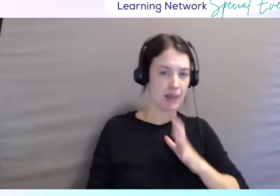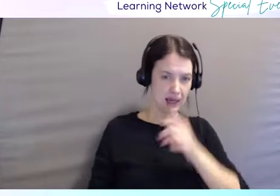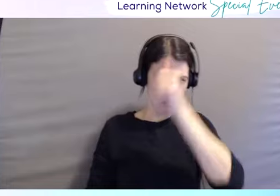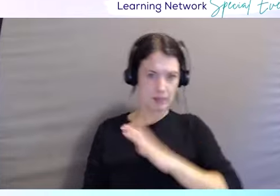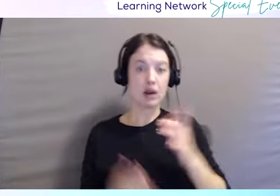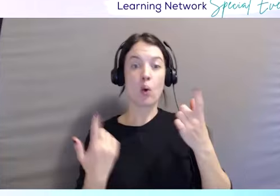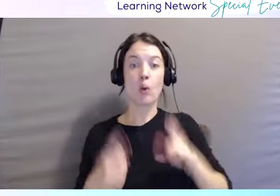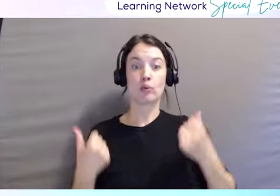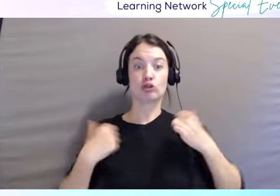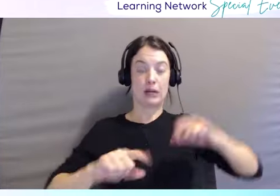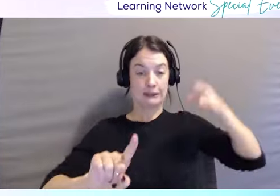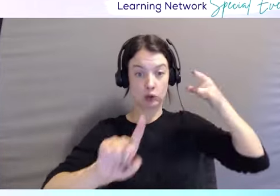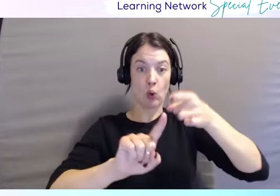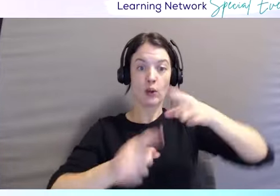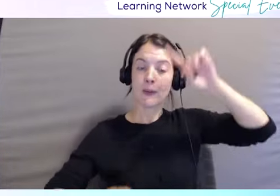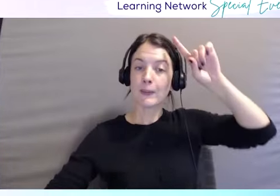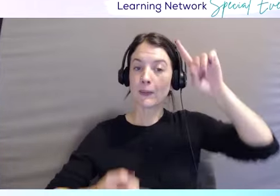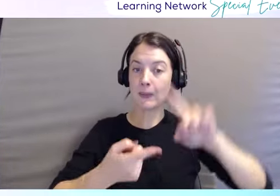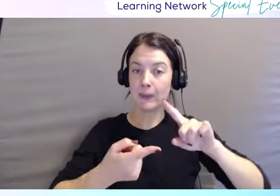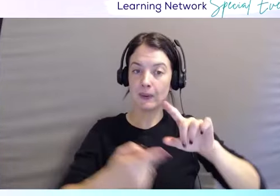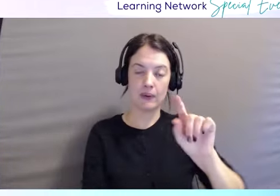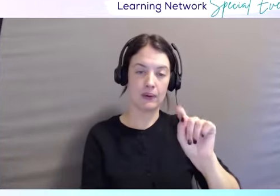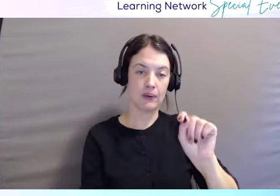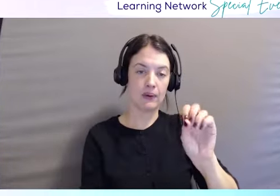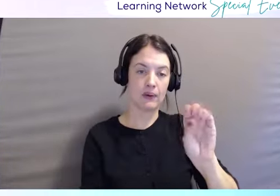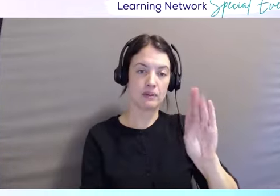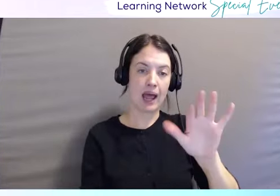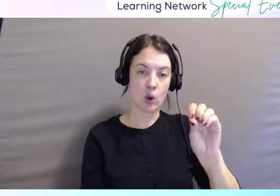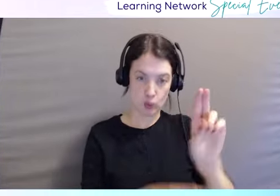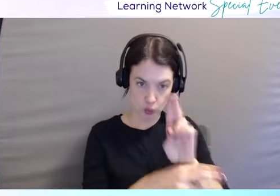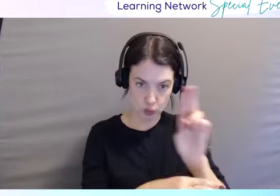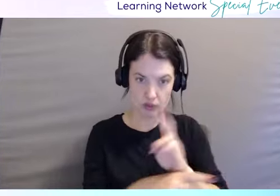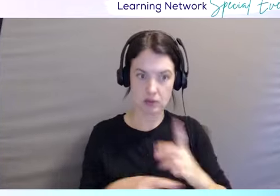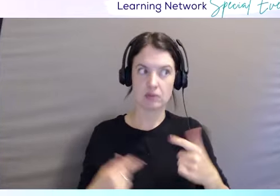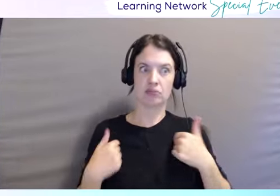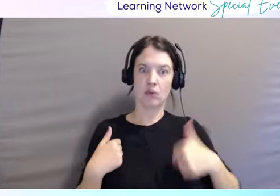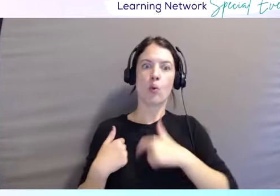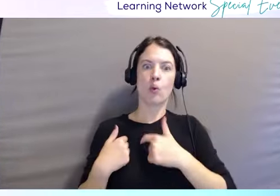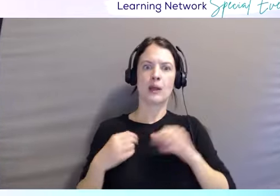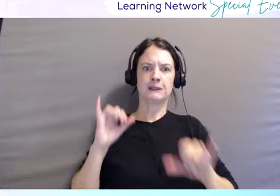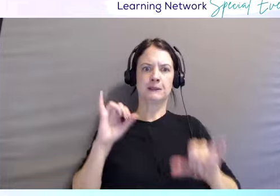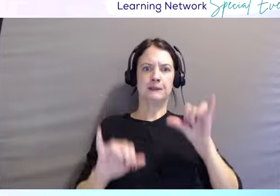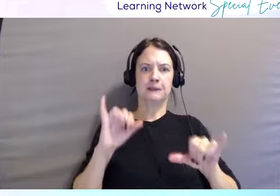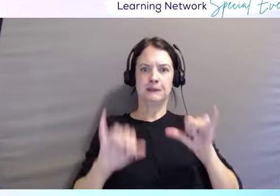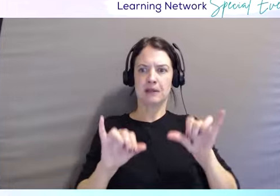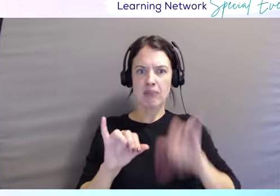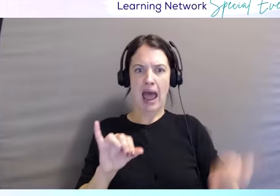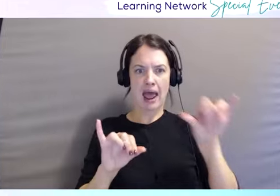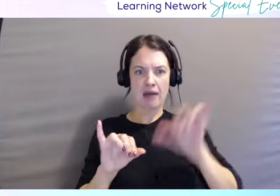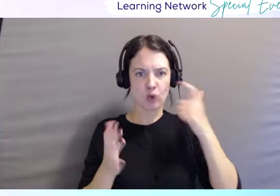agenda. And we found some amazing patterns. We found patterns where men were pressuring women to